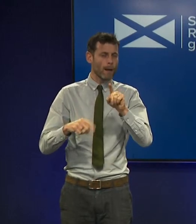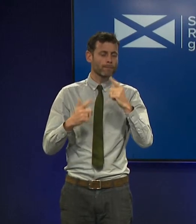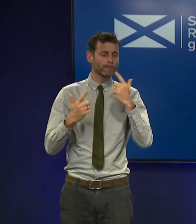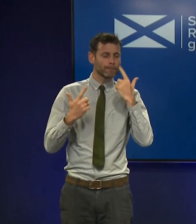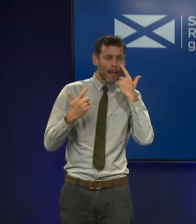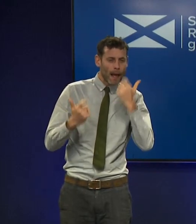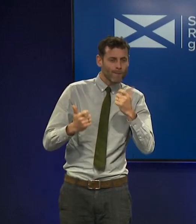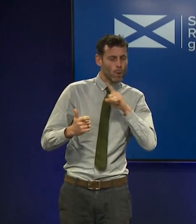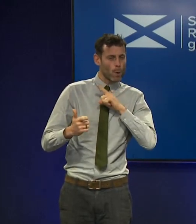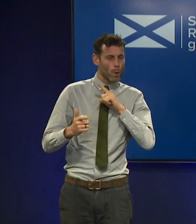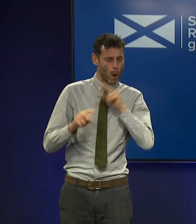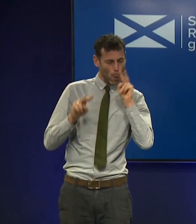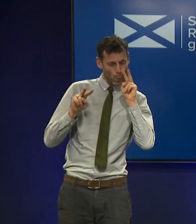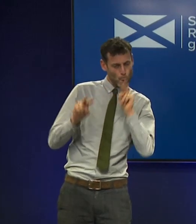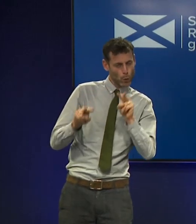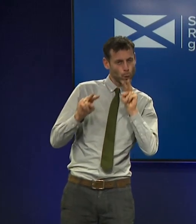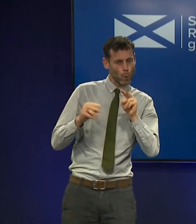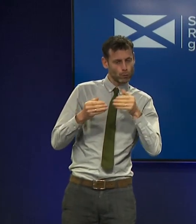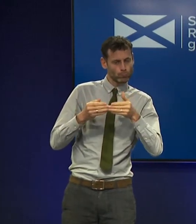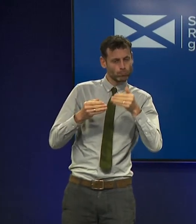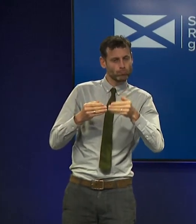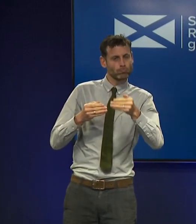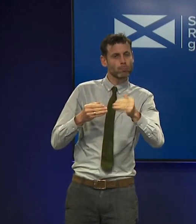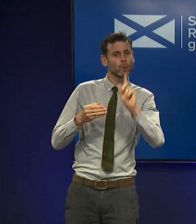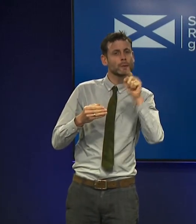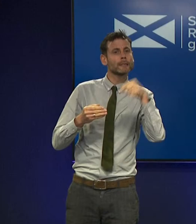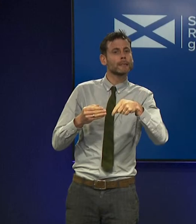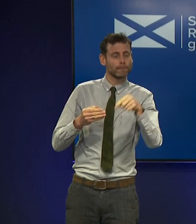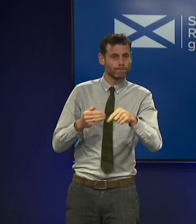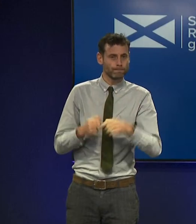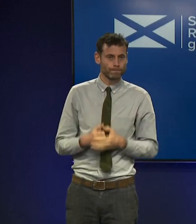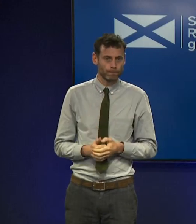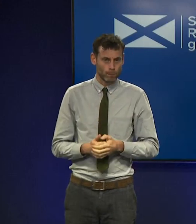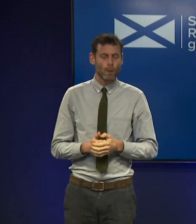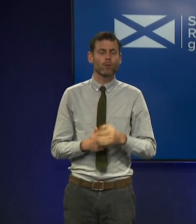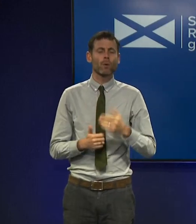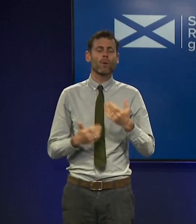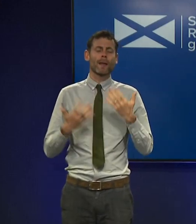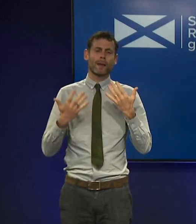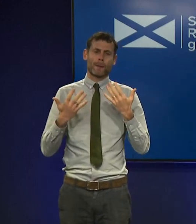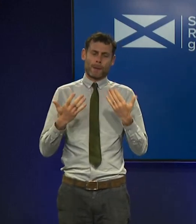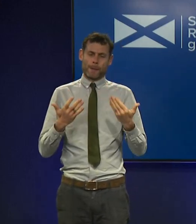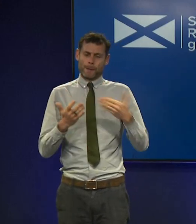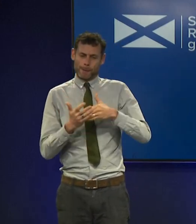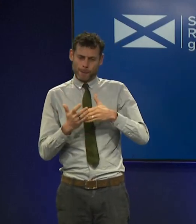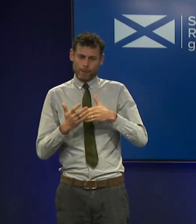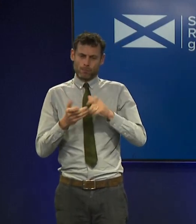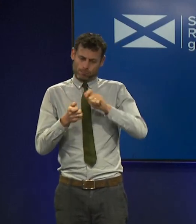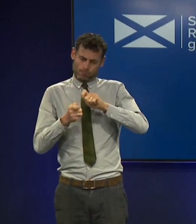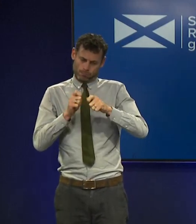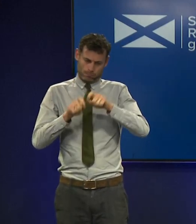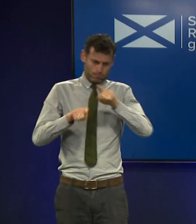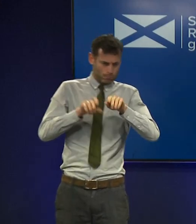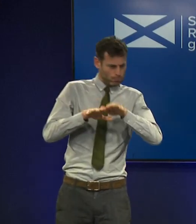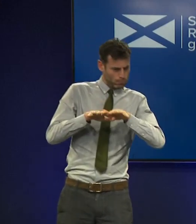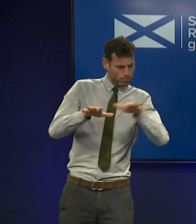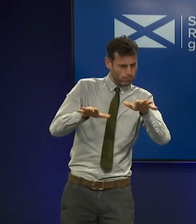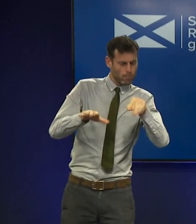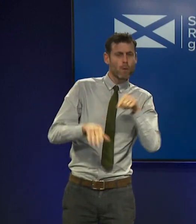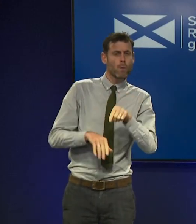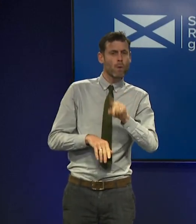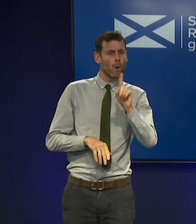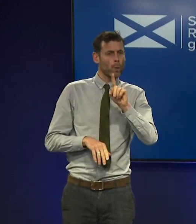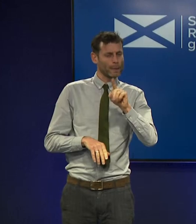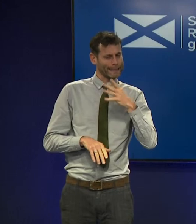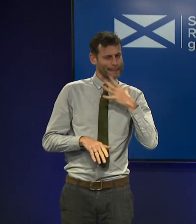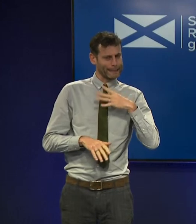situation in the days ahead. I will set out the actions we have considered it appropriate to take so far on a precautionary